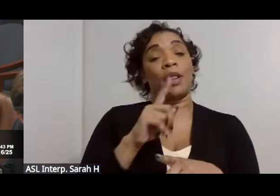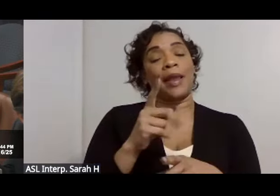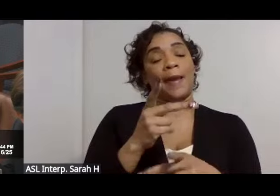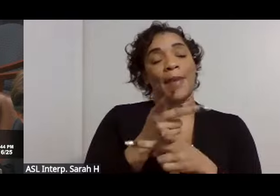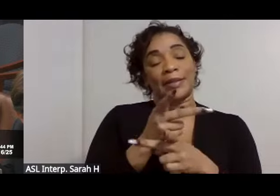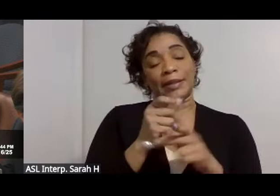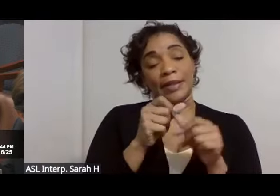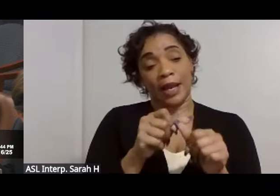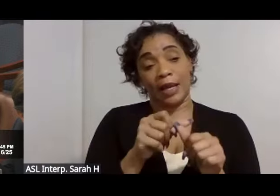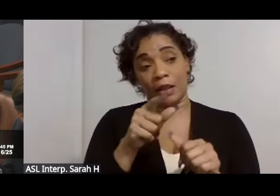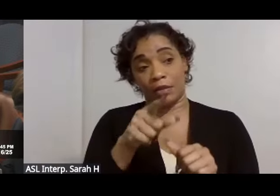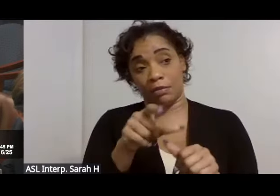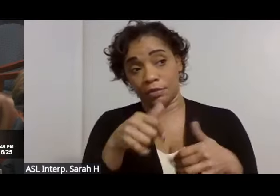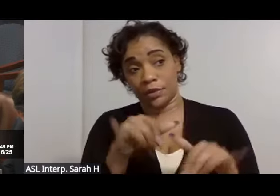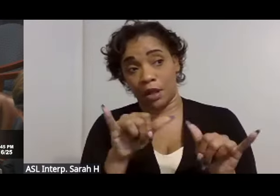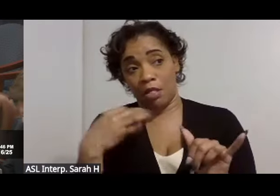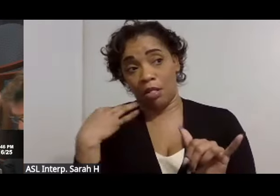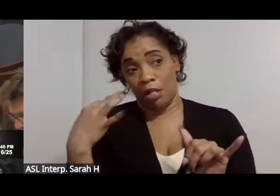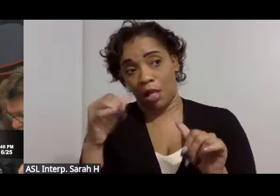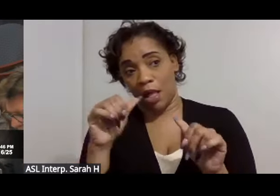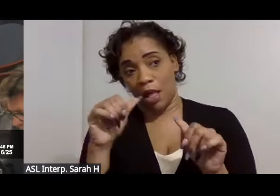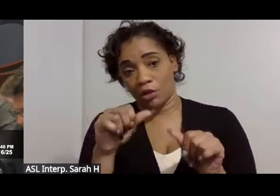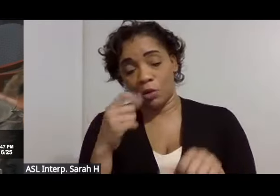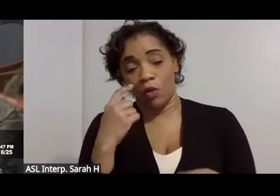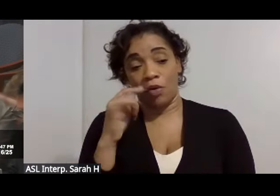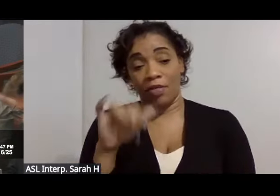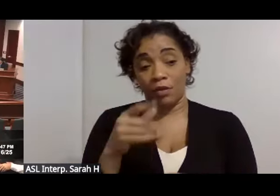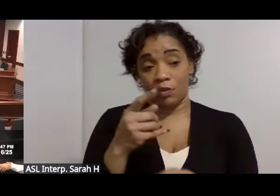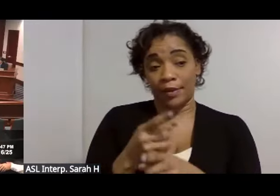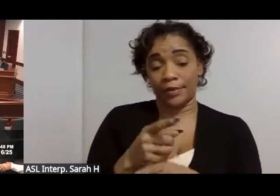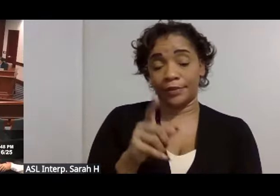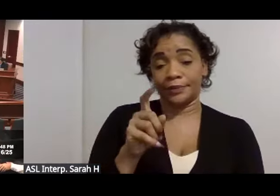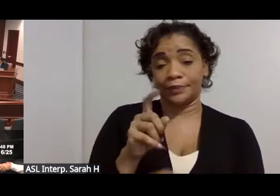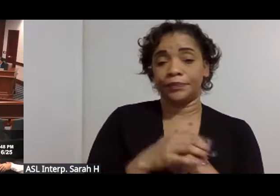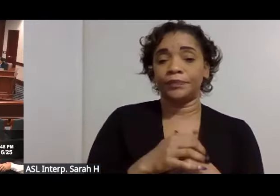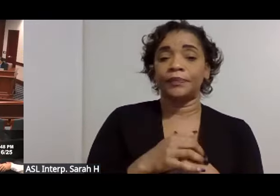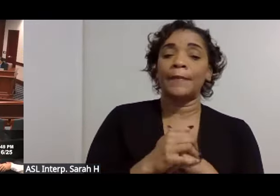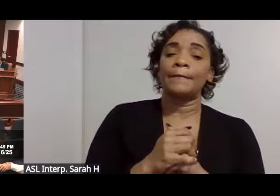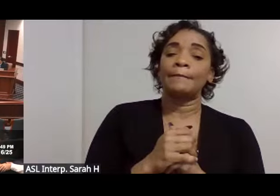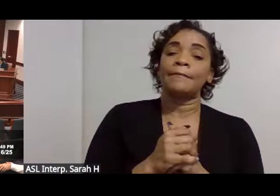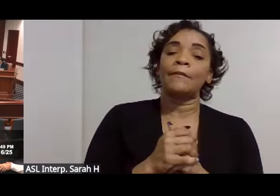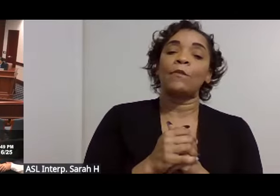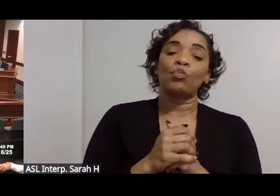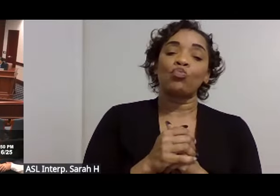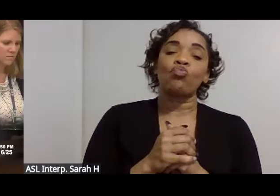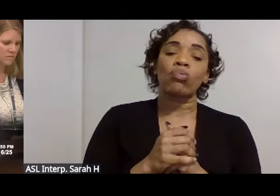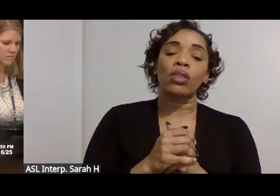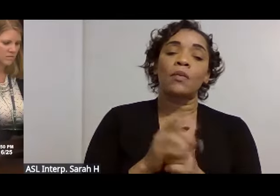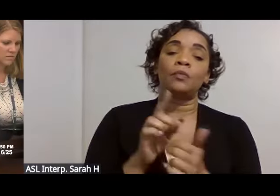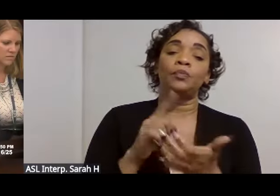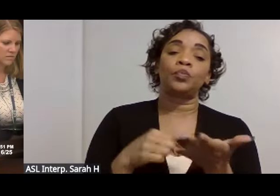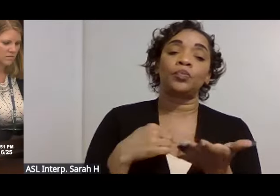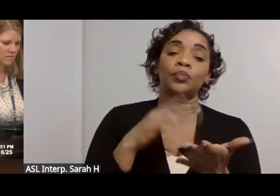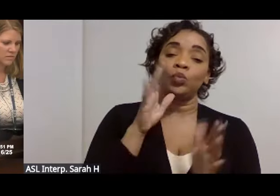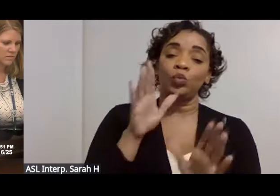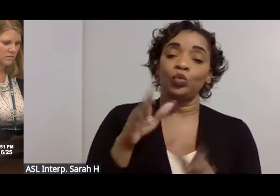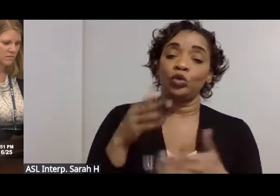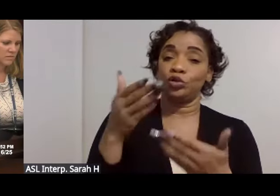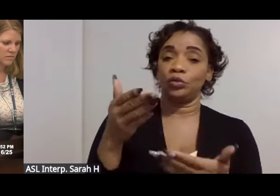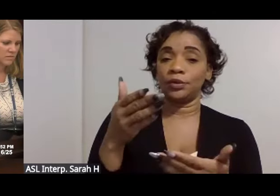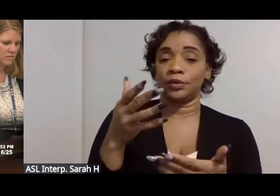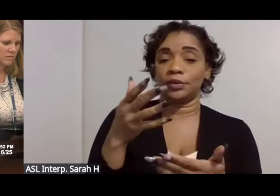right? I actually like that. Separate eligibility list. What I would suggest is, and something